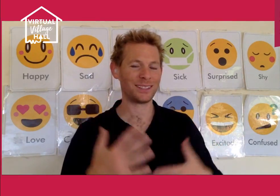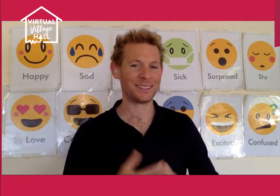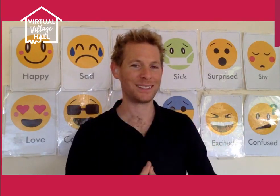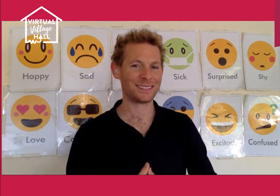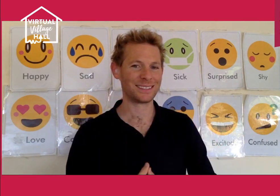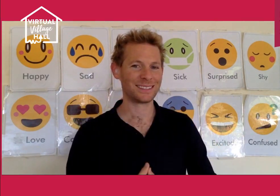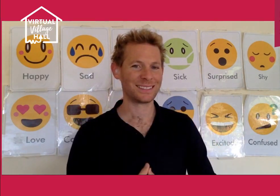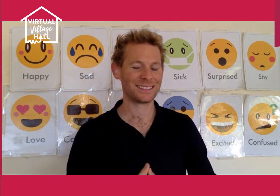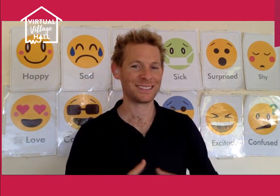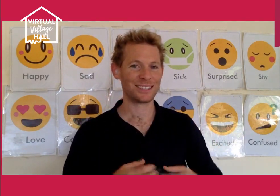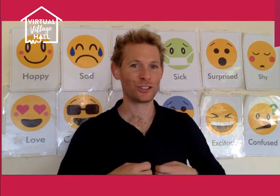Surprised.